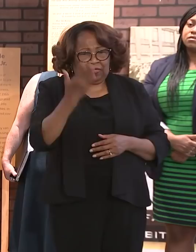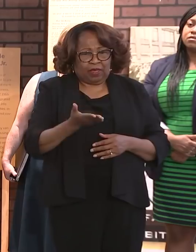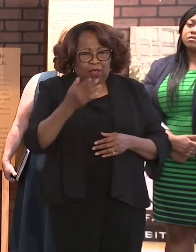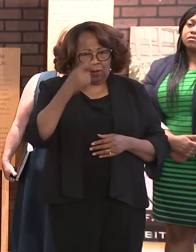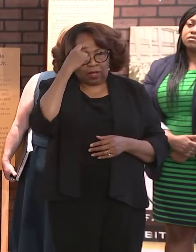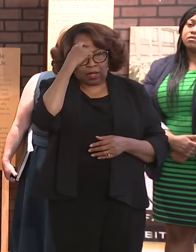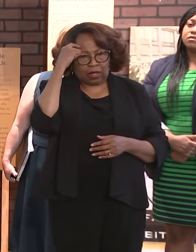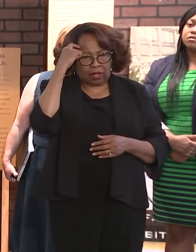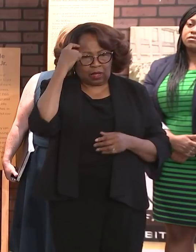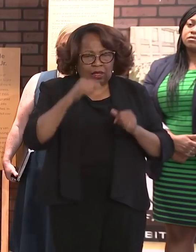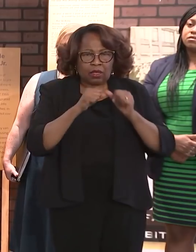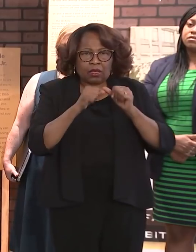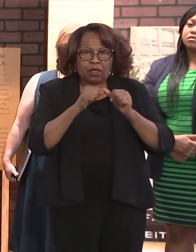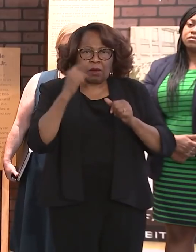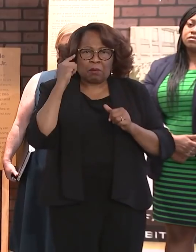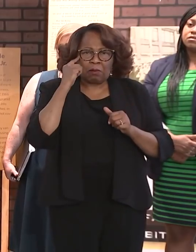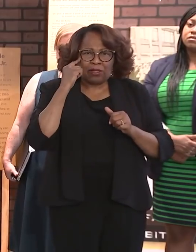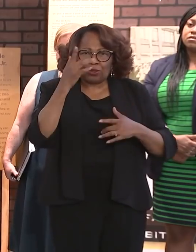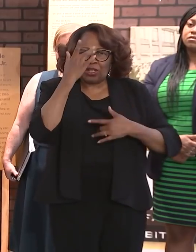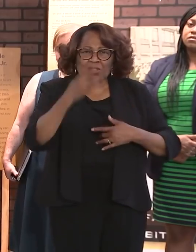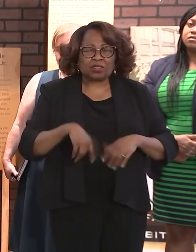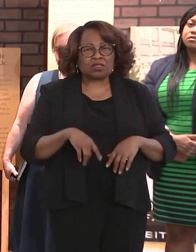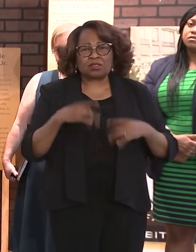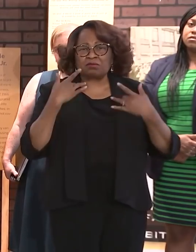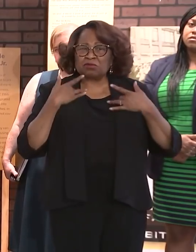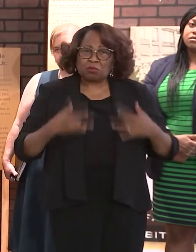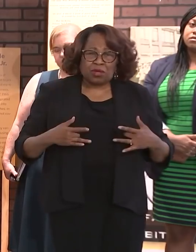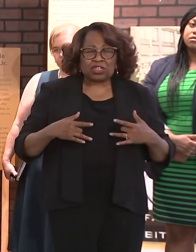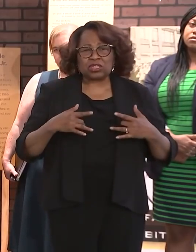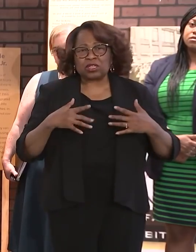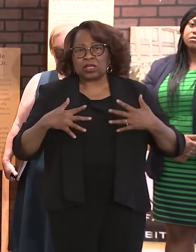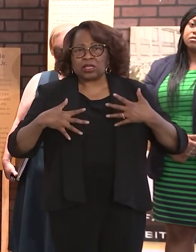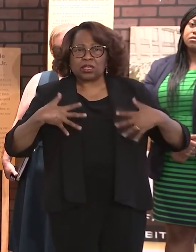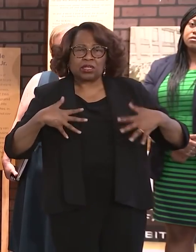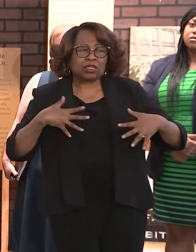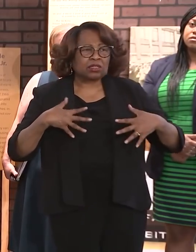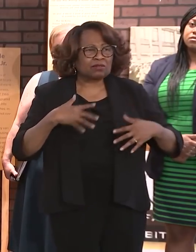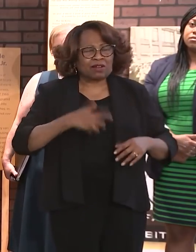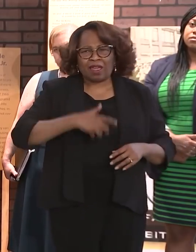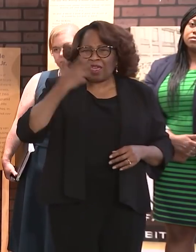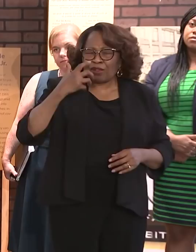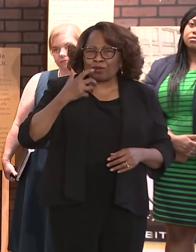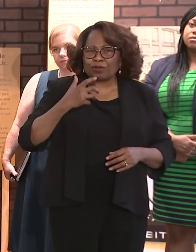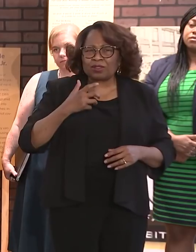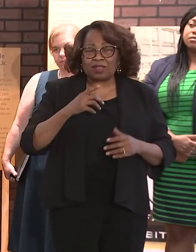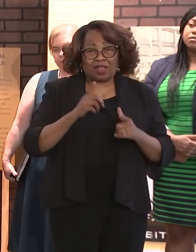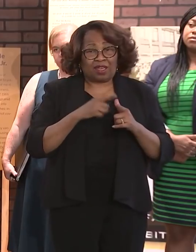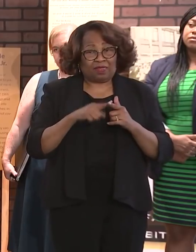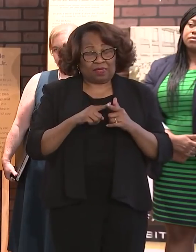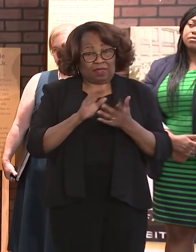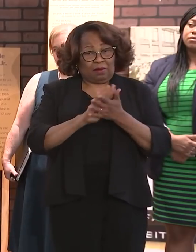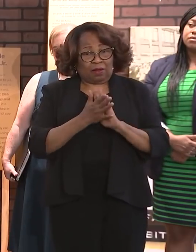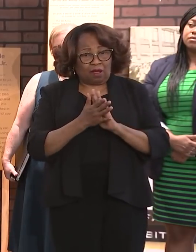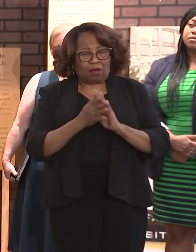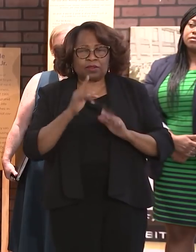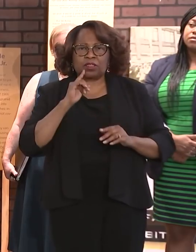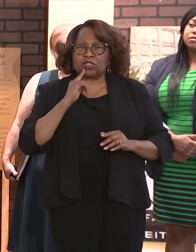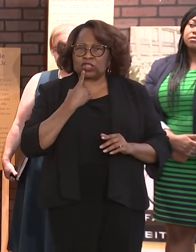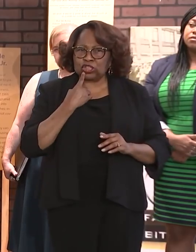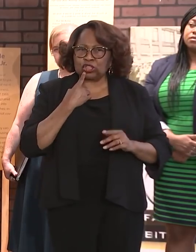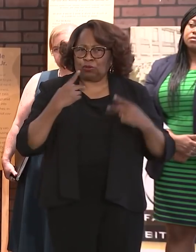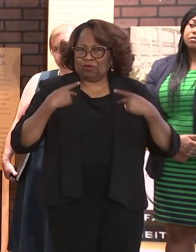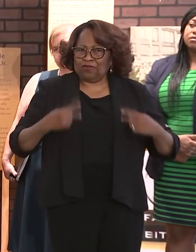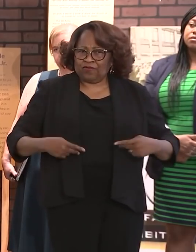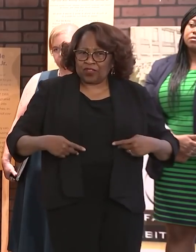lasting mental ailments such as depression, anxiety, and anger, which then typically turn into serious